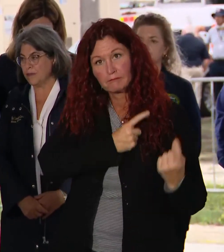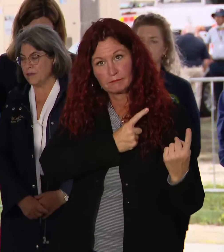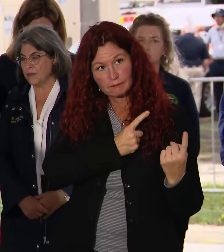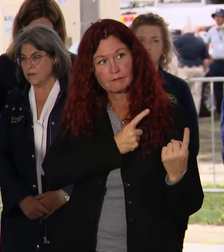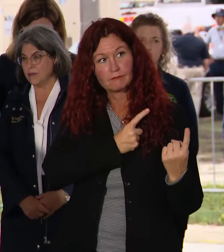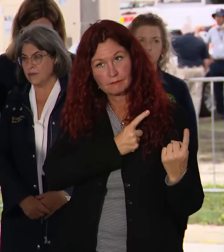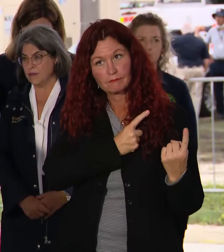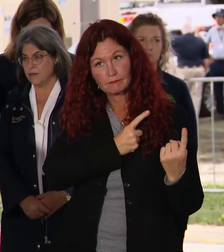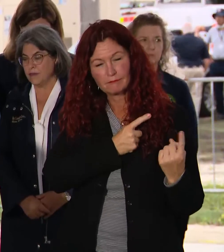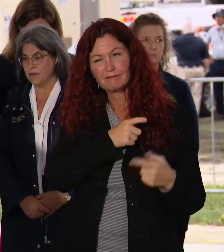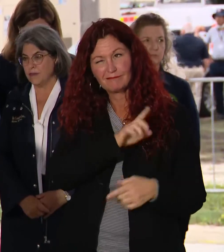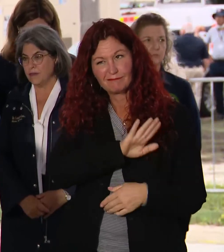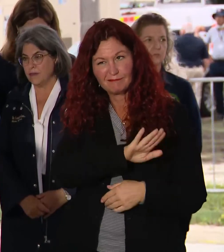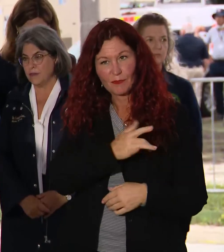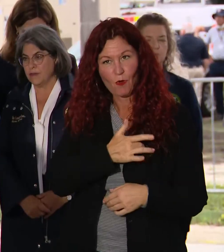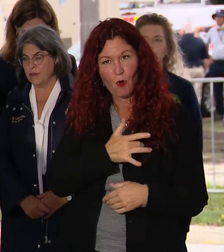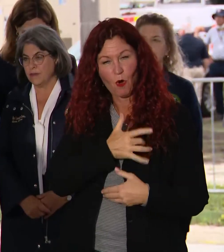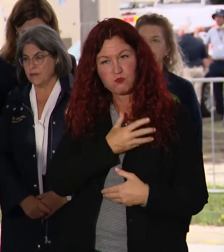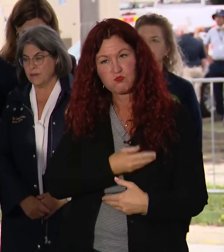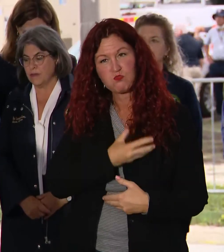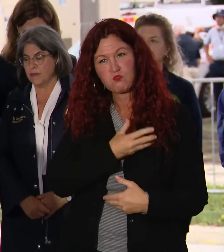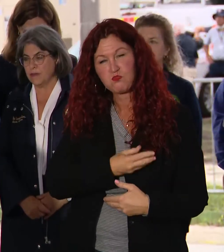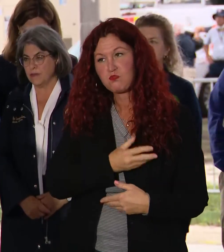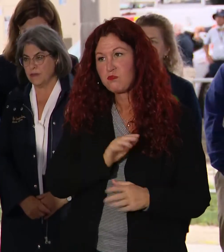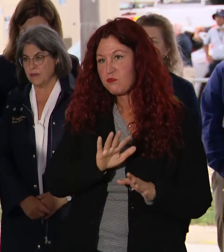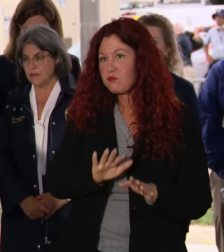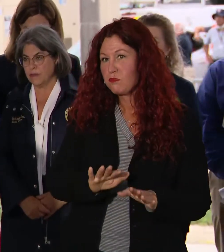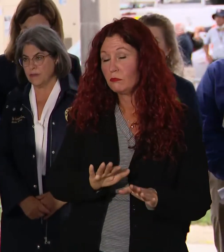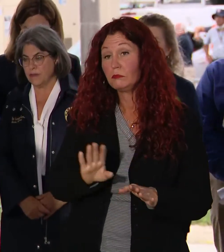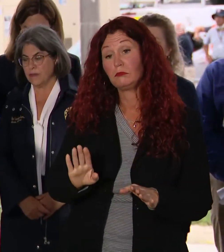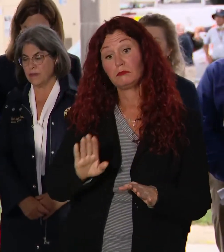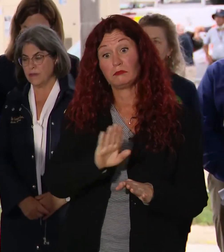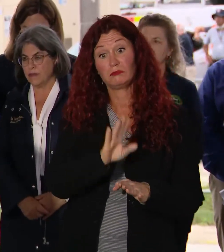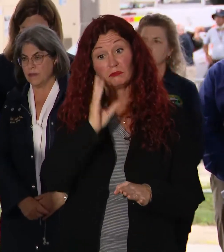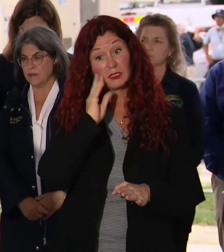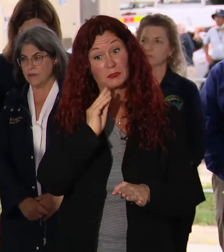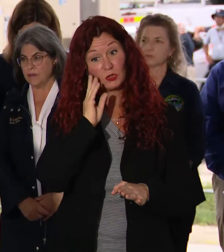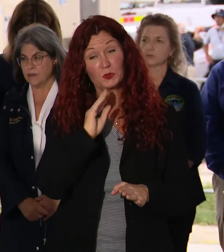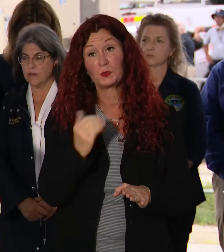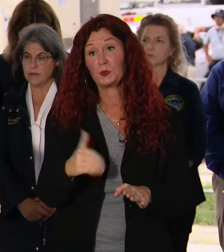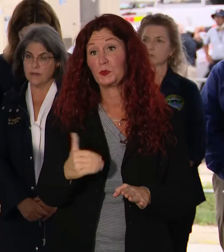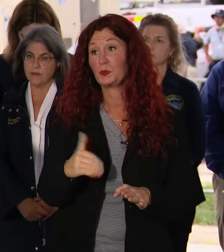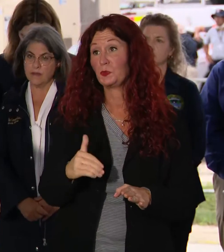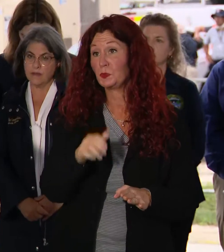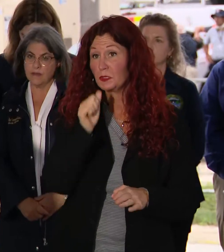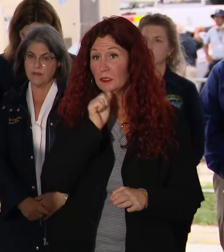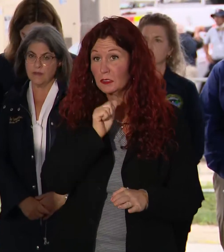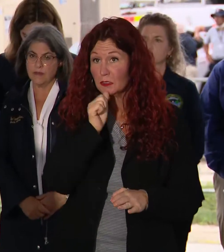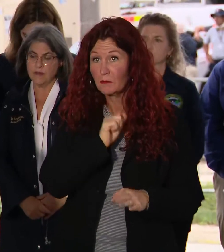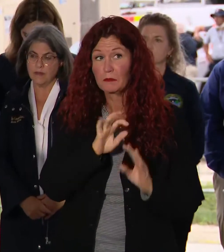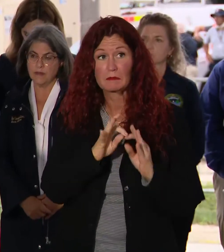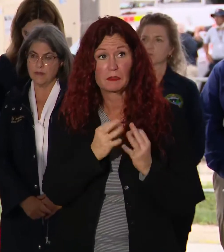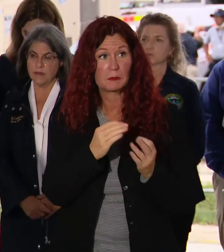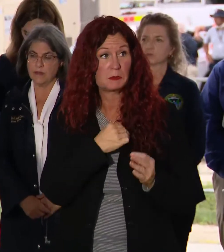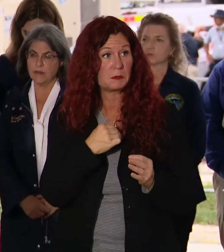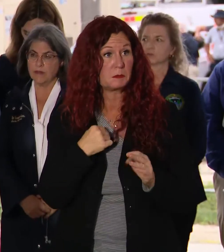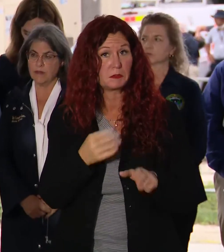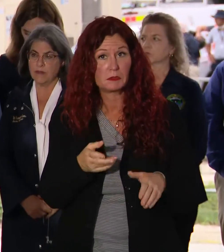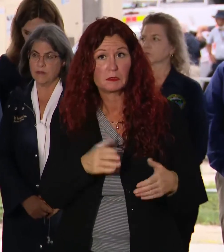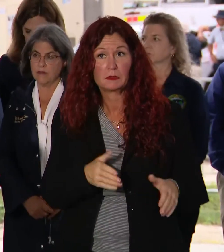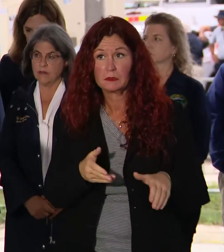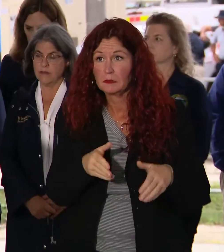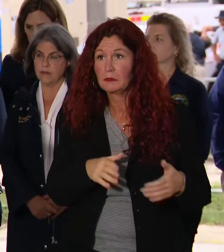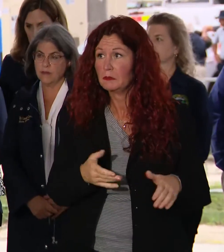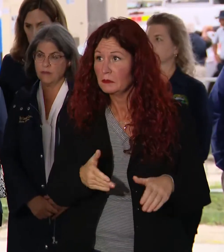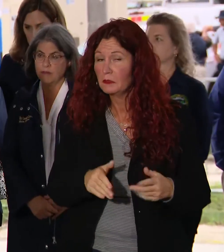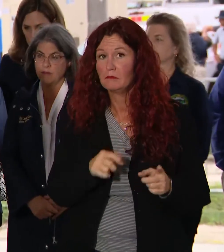experience with tragedy throughout much of his adult life. And so he immediately connected